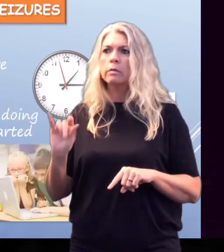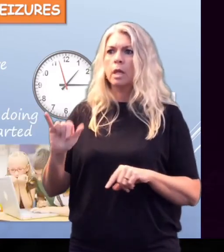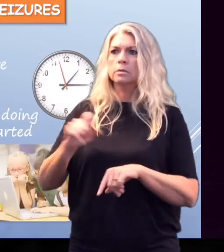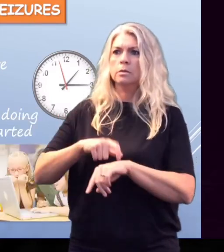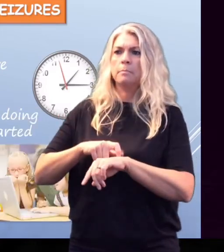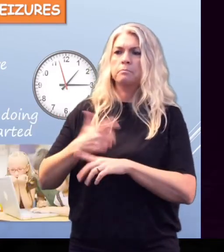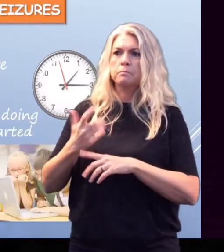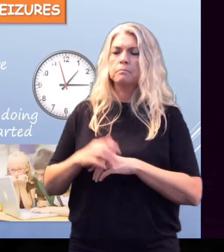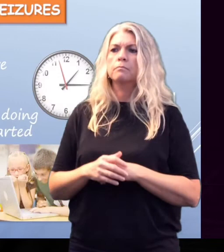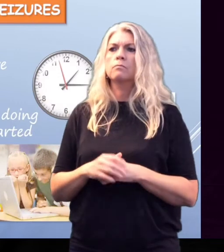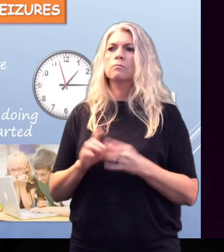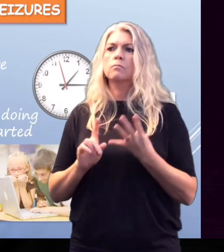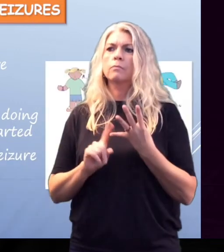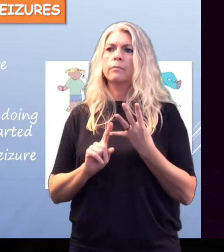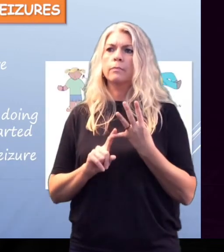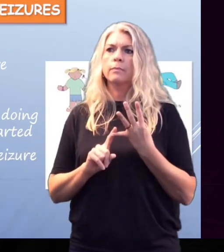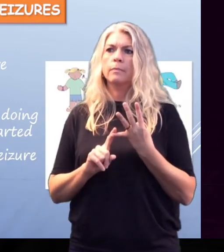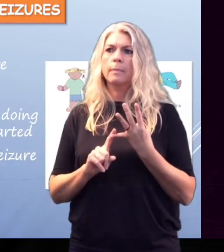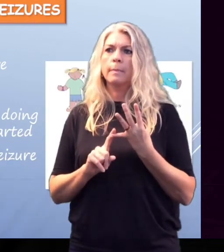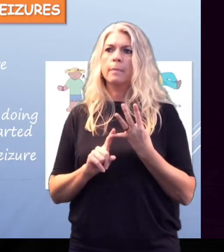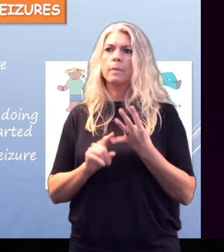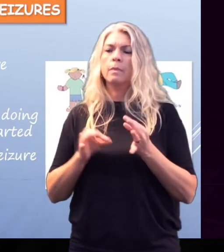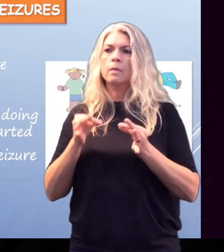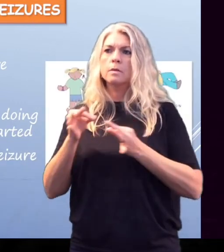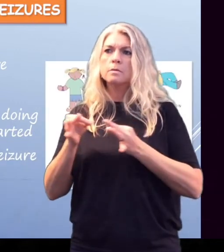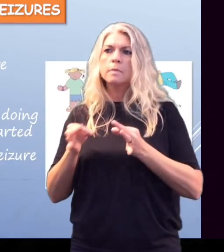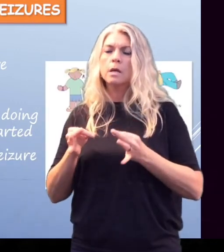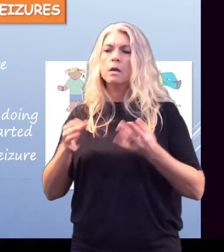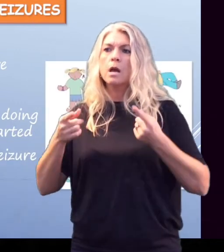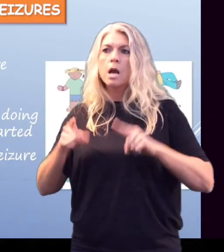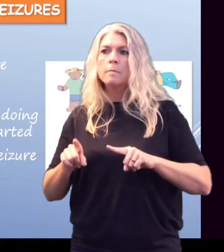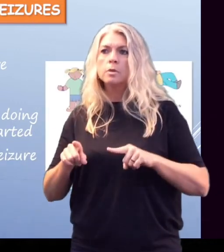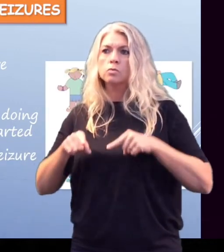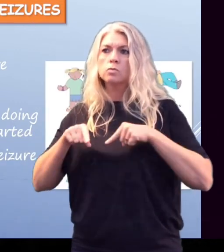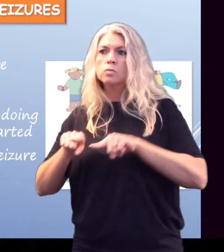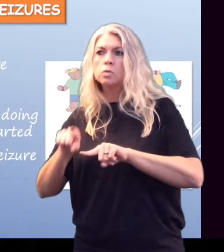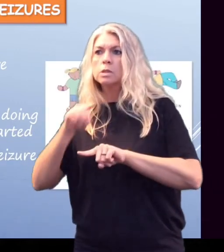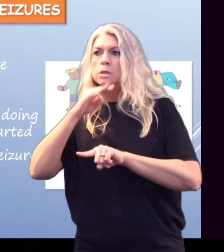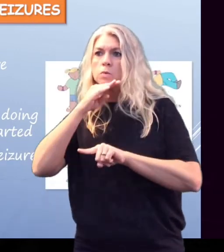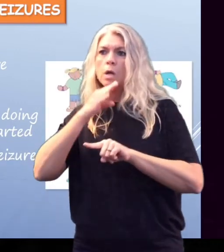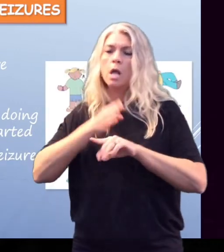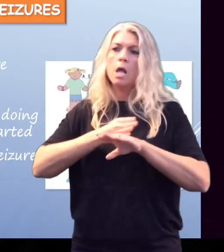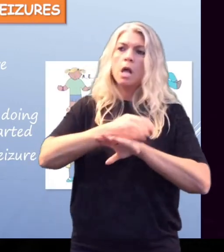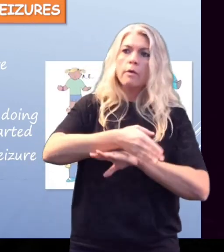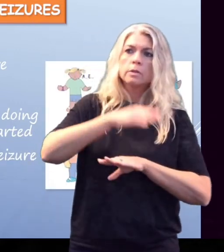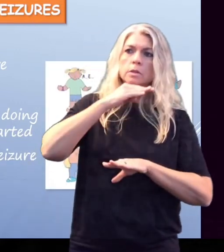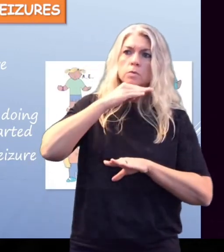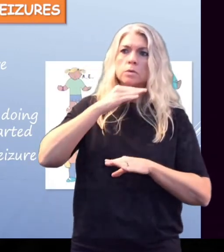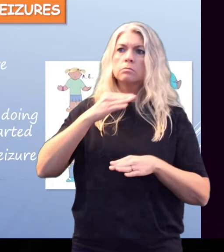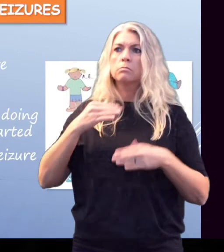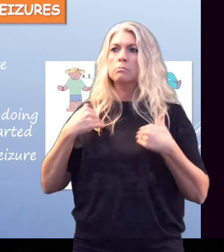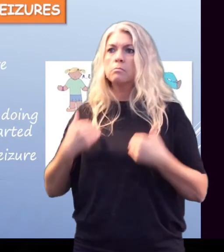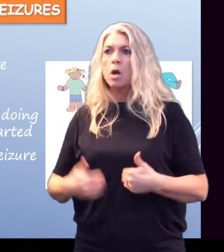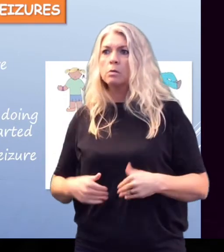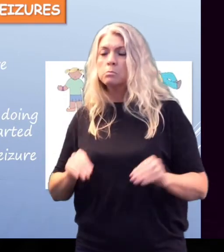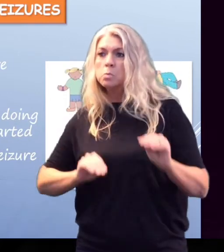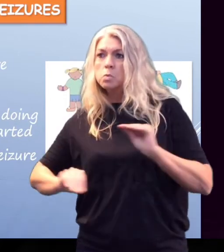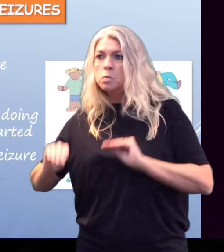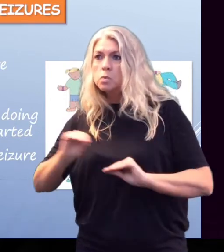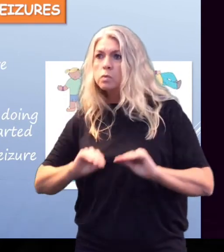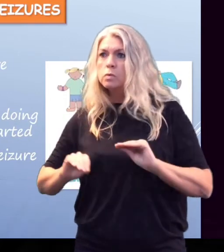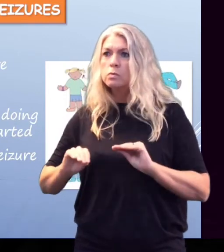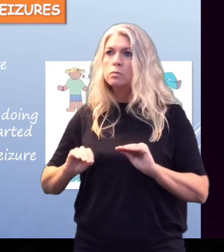started, and a description of what happened during and after the seizure, such as body movement, change in